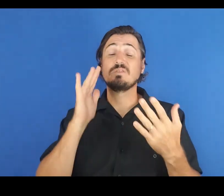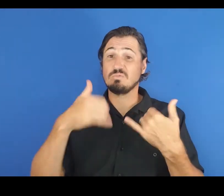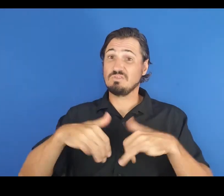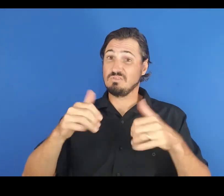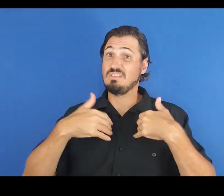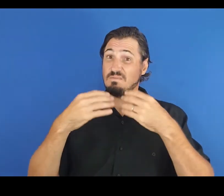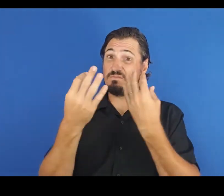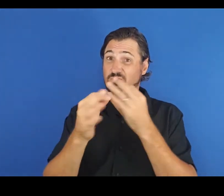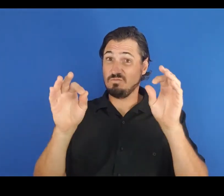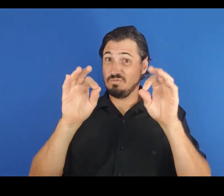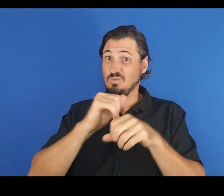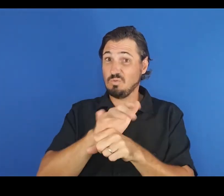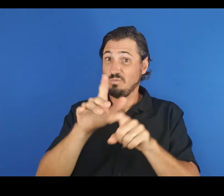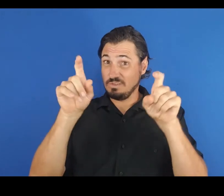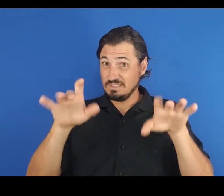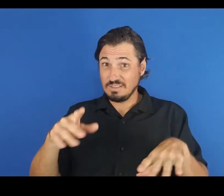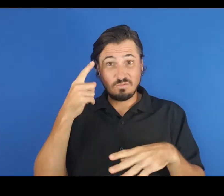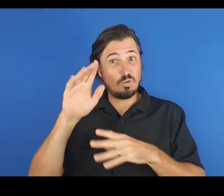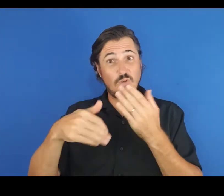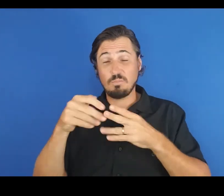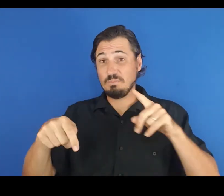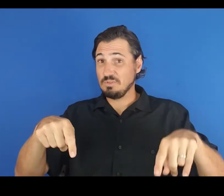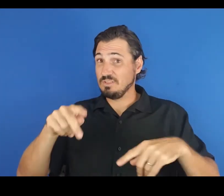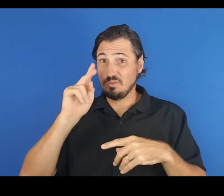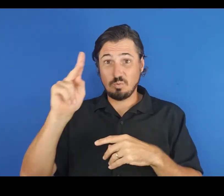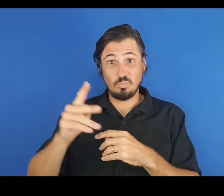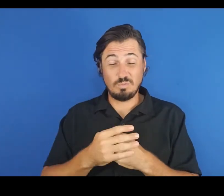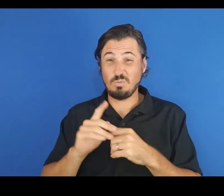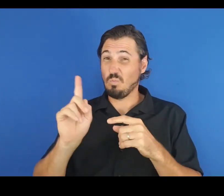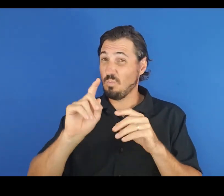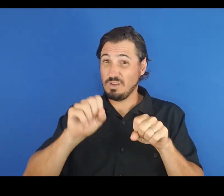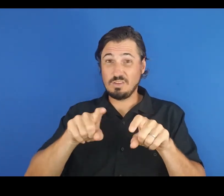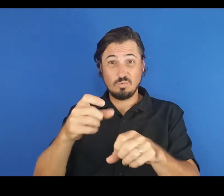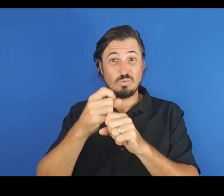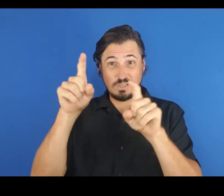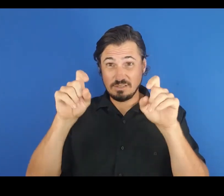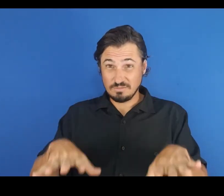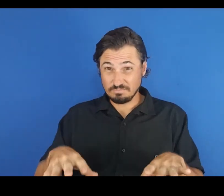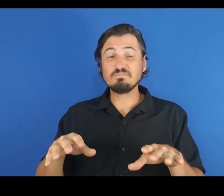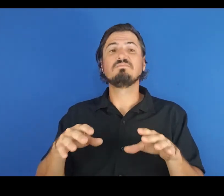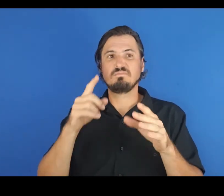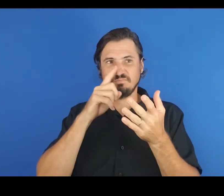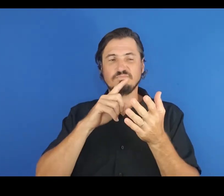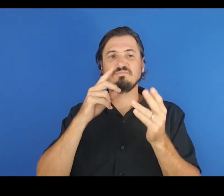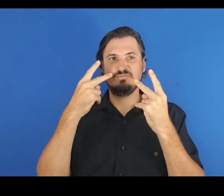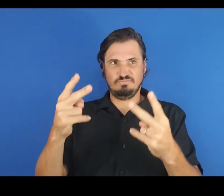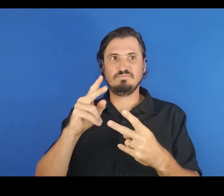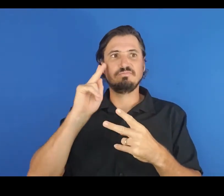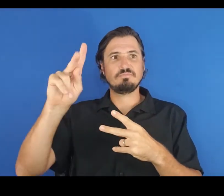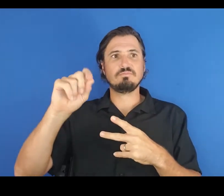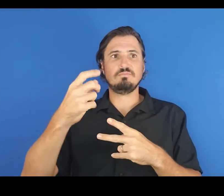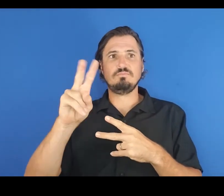continue to offer free COVID testing to anyone on Kauai. For a full list of locations, visit